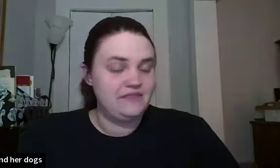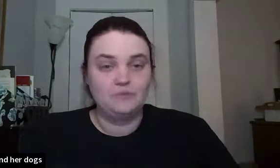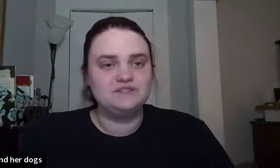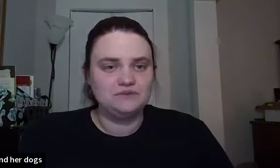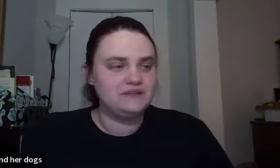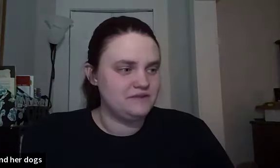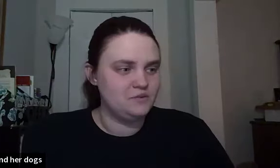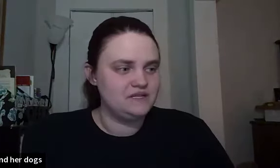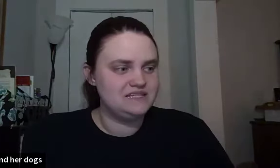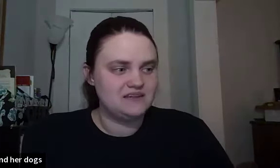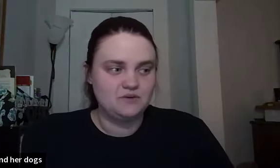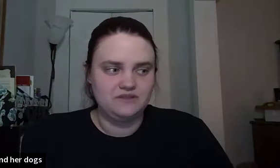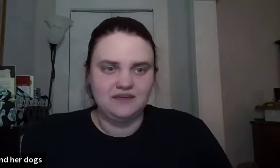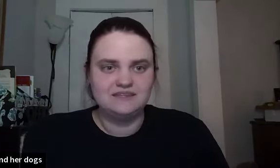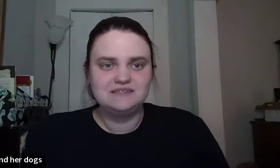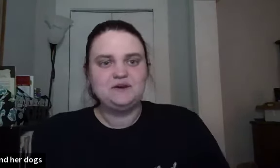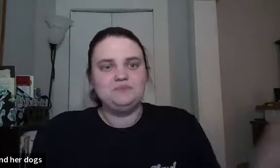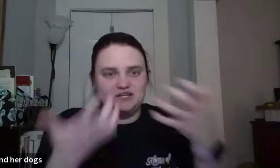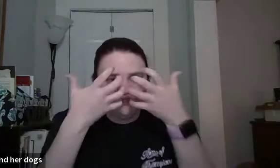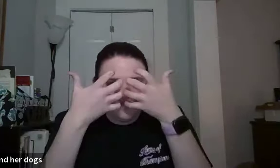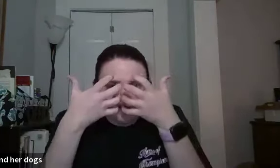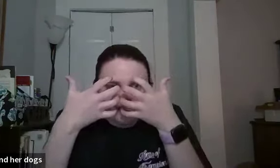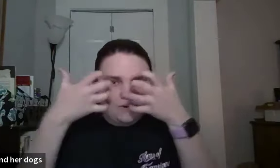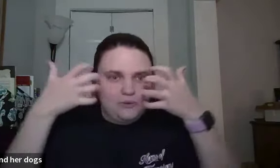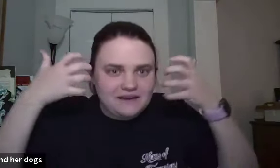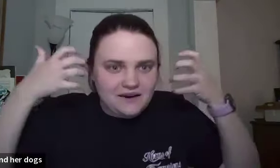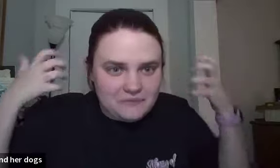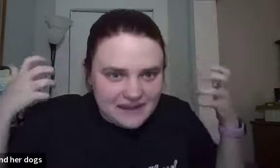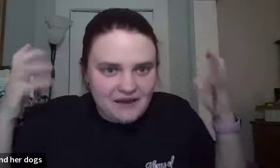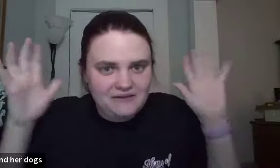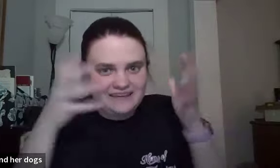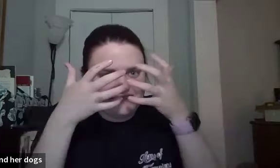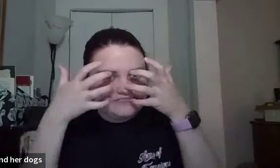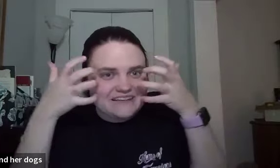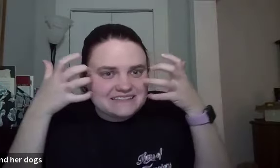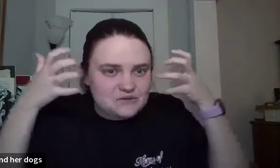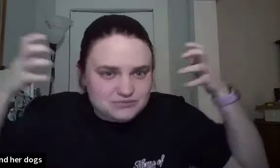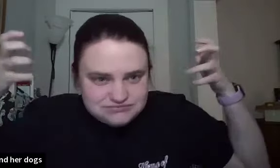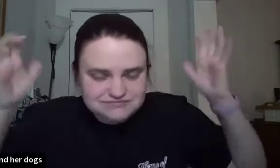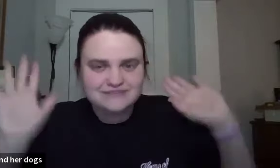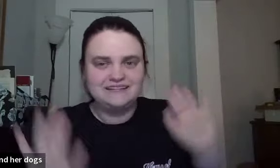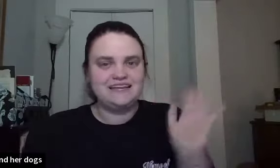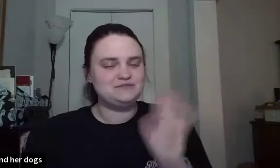That one's a really fun one to sign with kids because you can do like this whole like coming out like in their face, like it's really